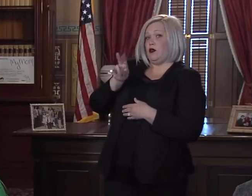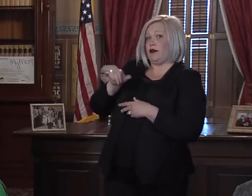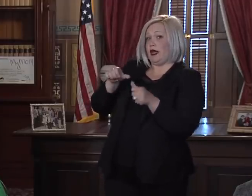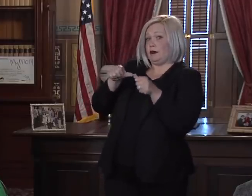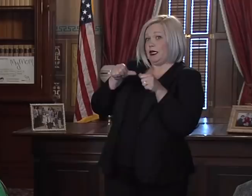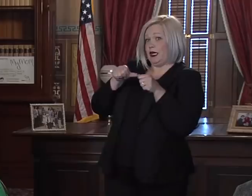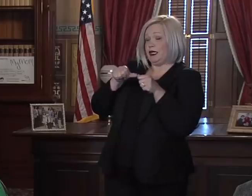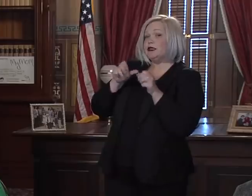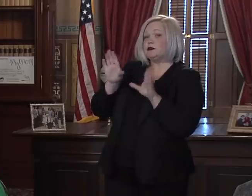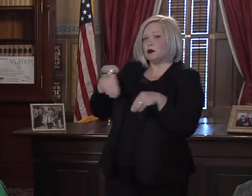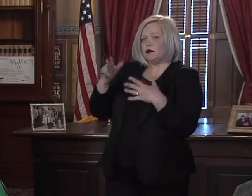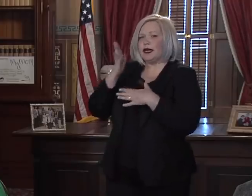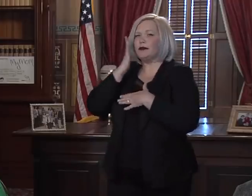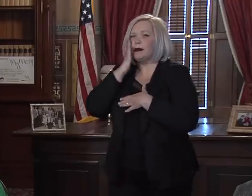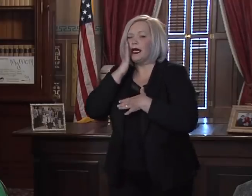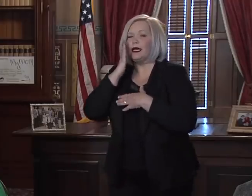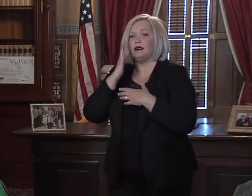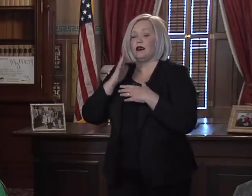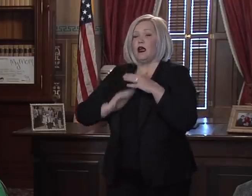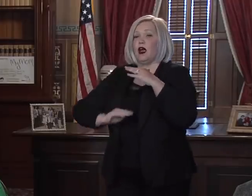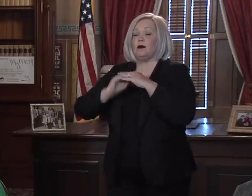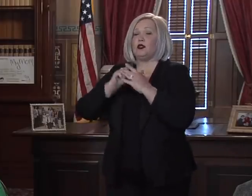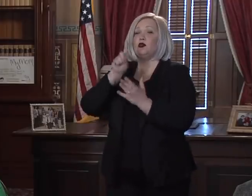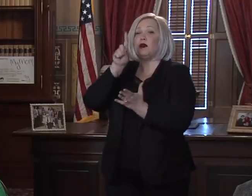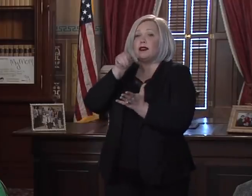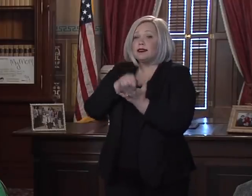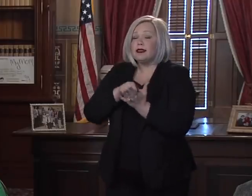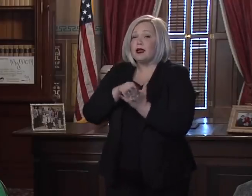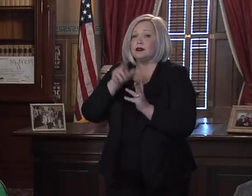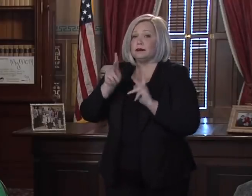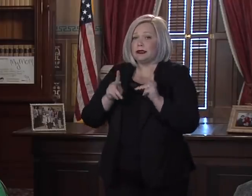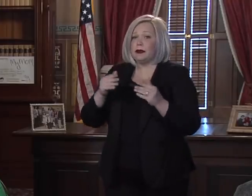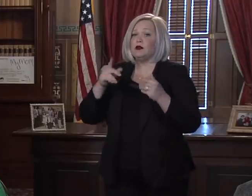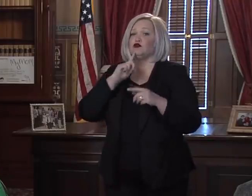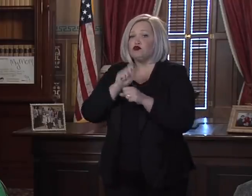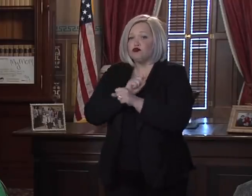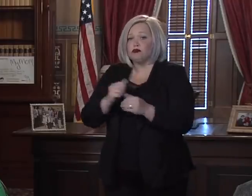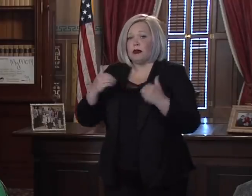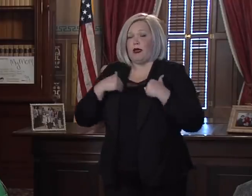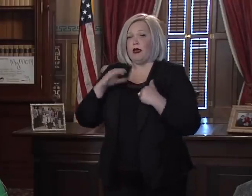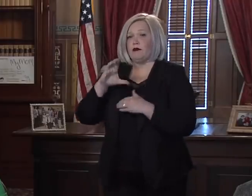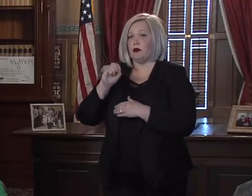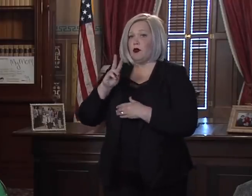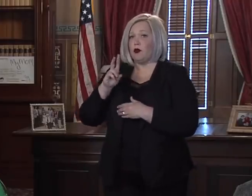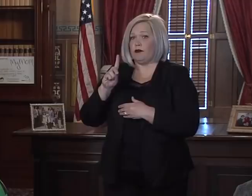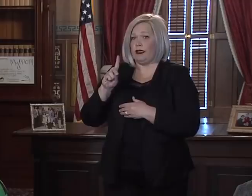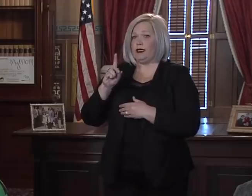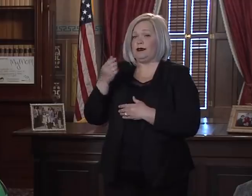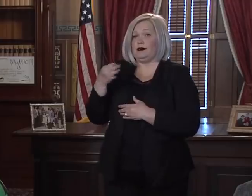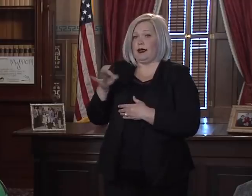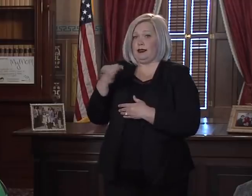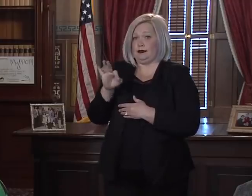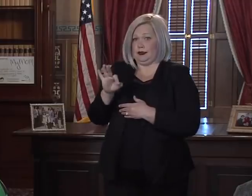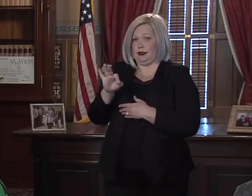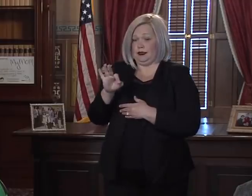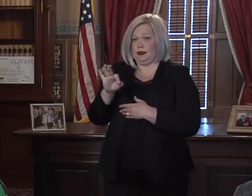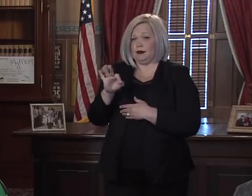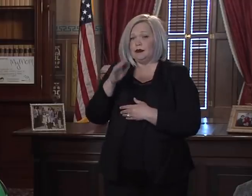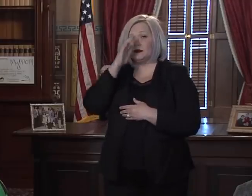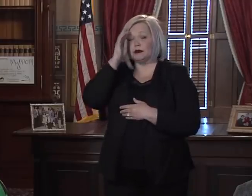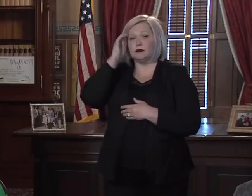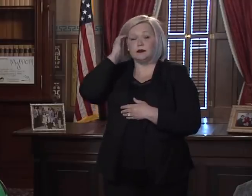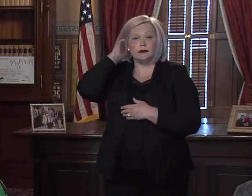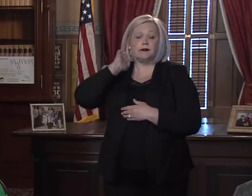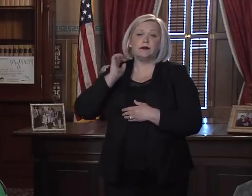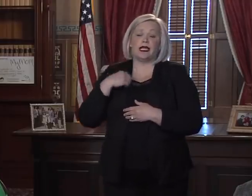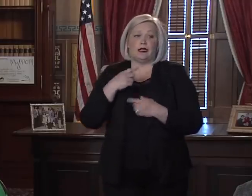Showplace will provide bed space to accommodate up to 1,000 COVID-19 cases. And as we announced